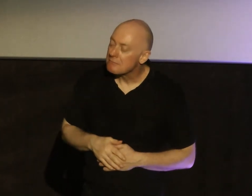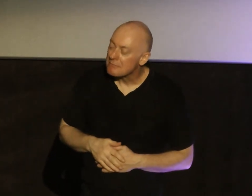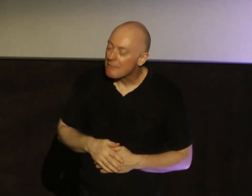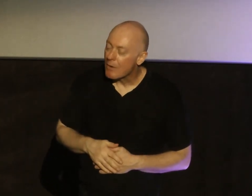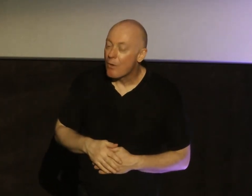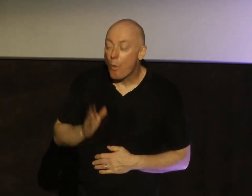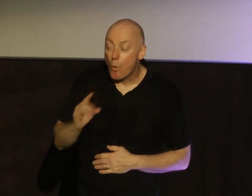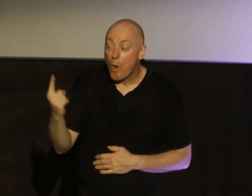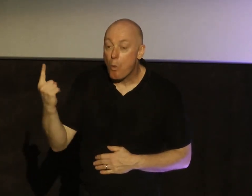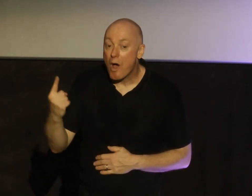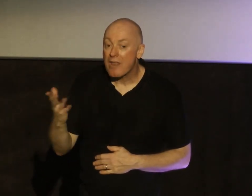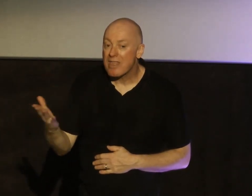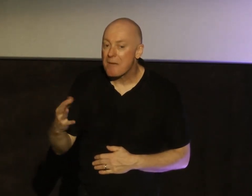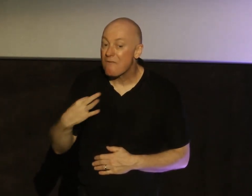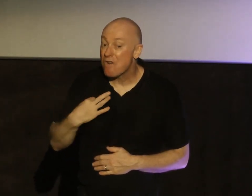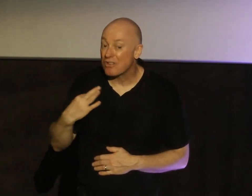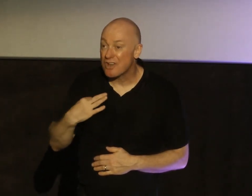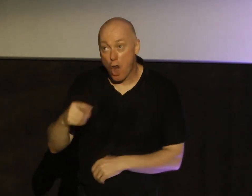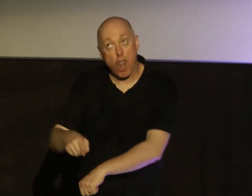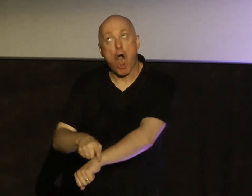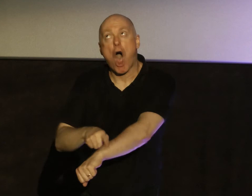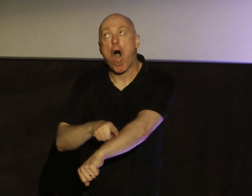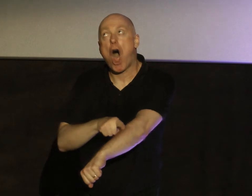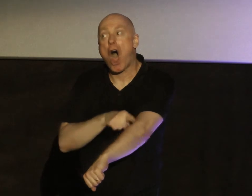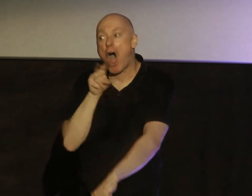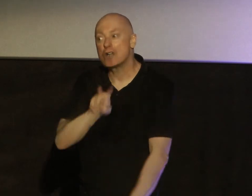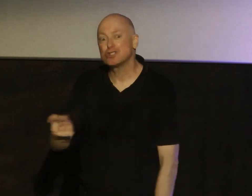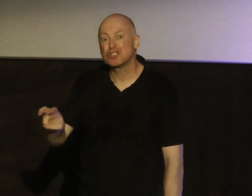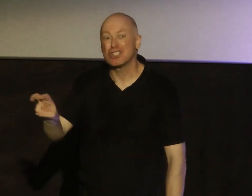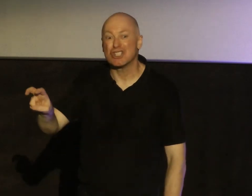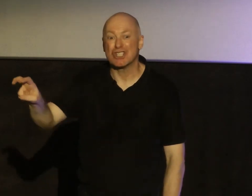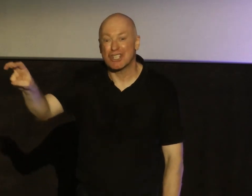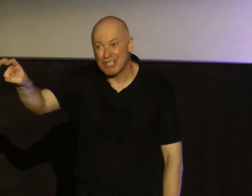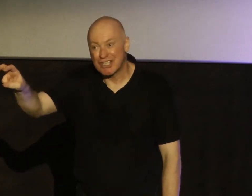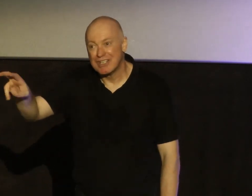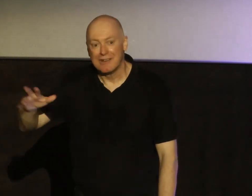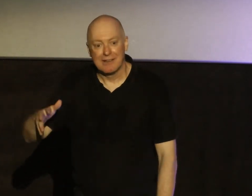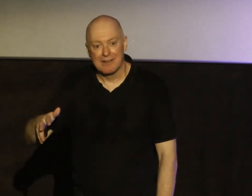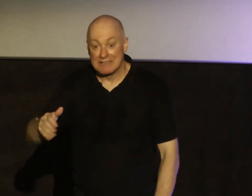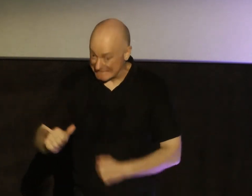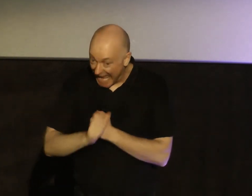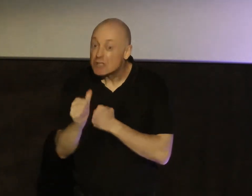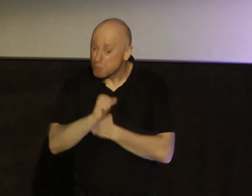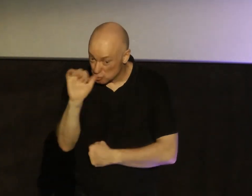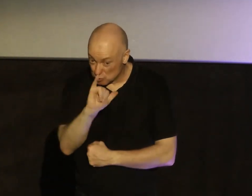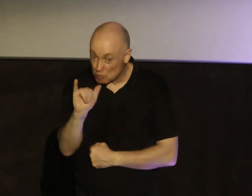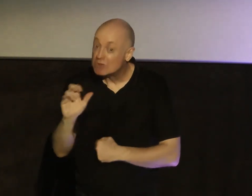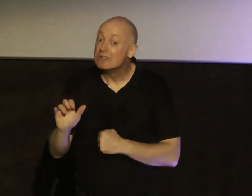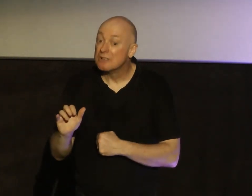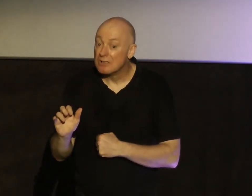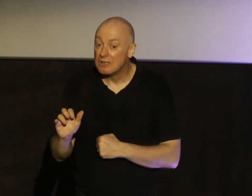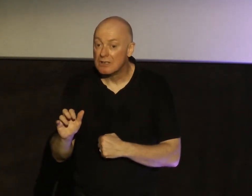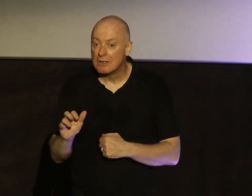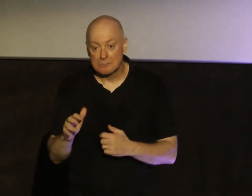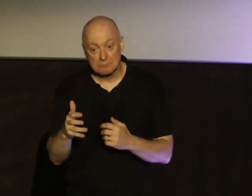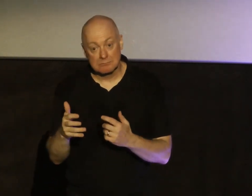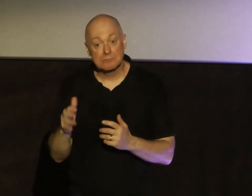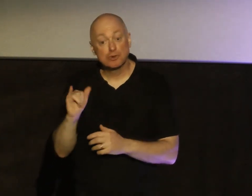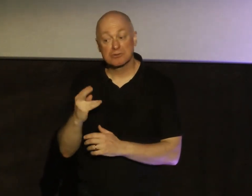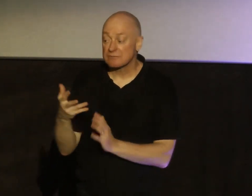volunteer to go get Benjamin? I mean, it's a long journey. It's a long journey to Egypt. It's a dangerous journey. Here's another test.